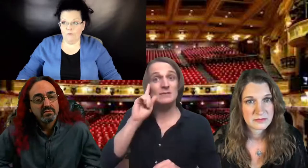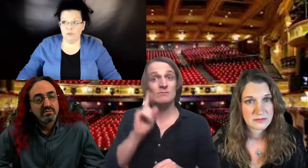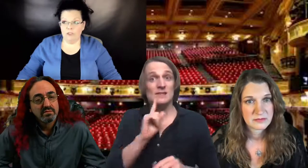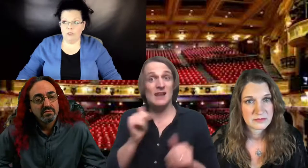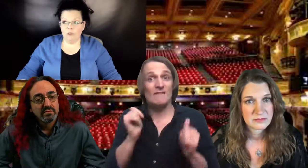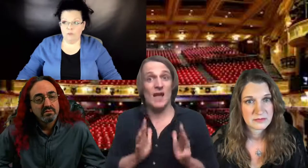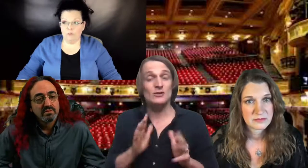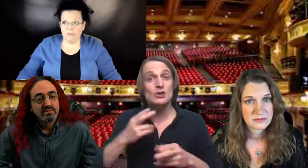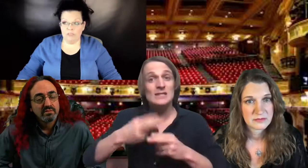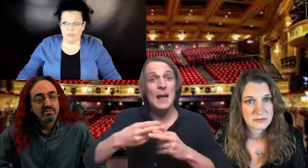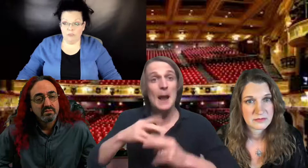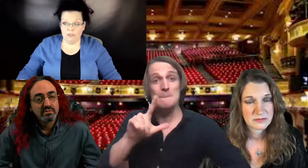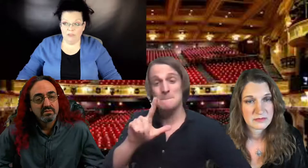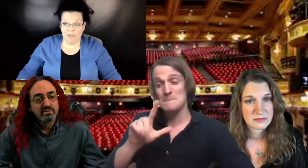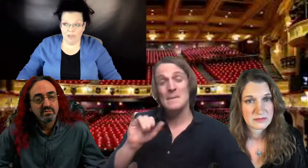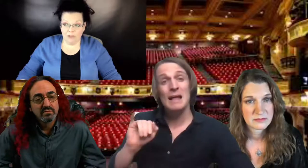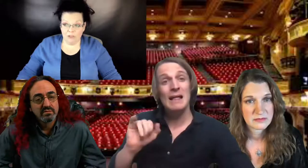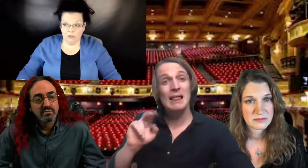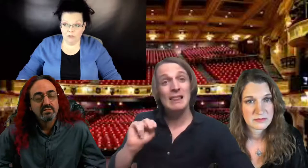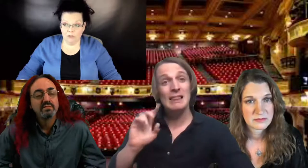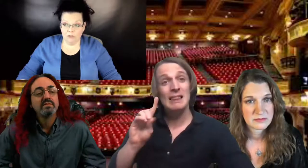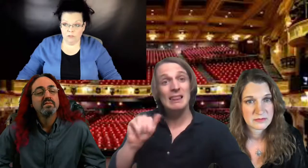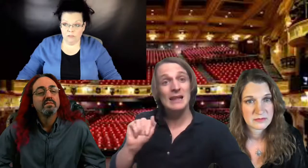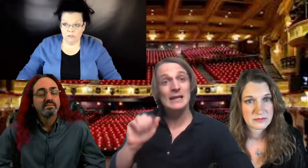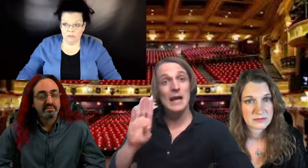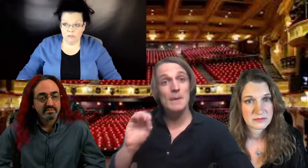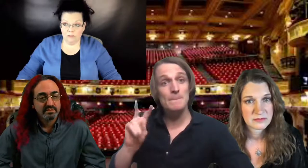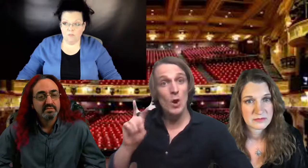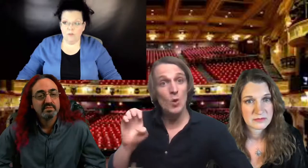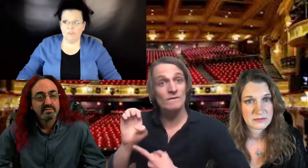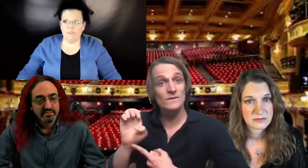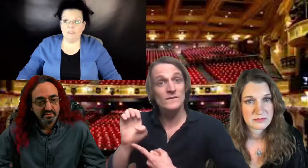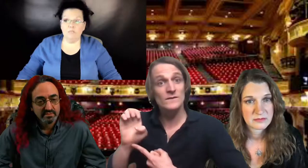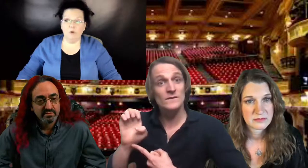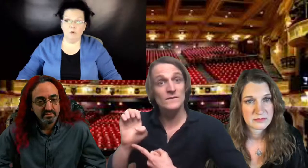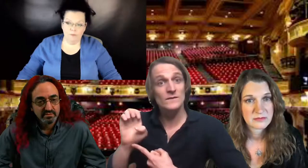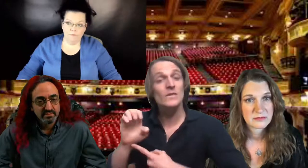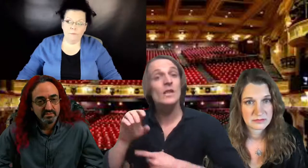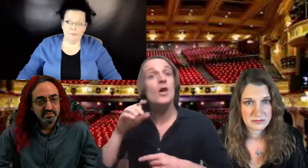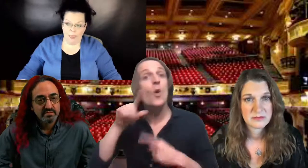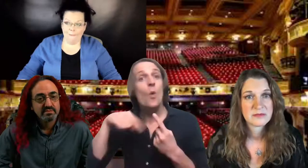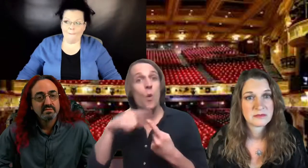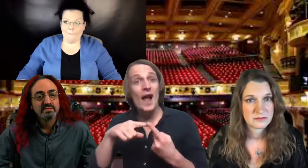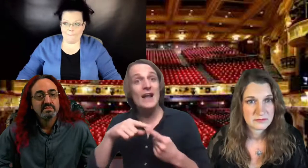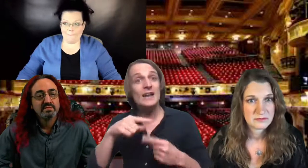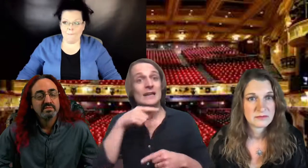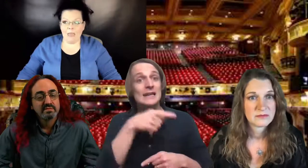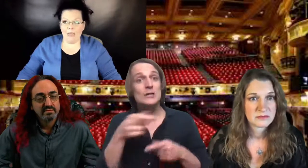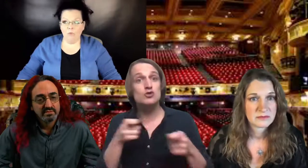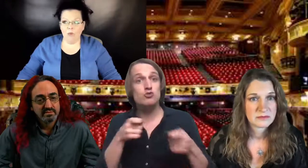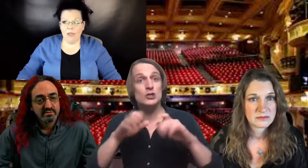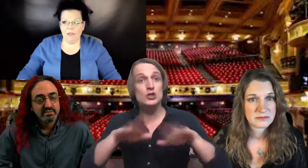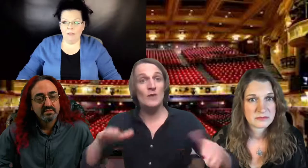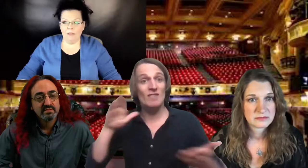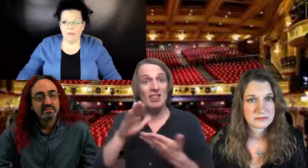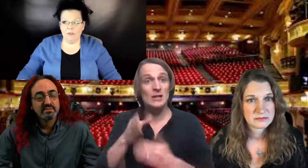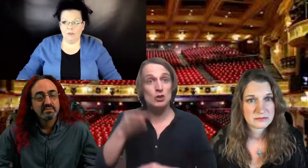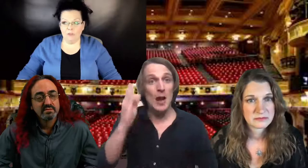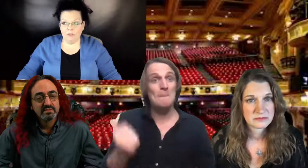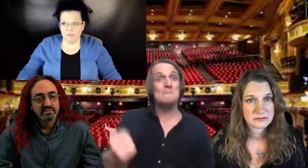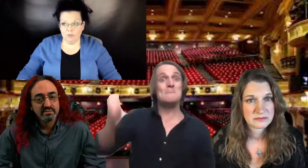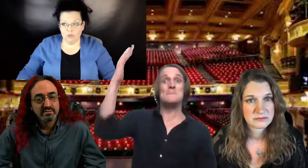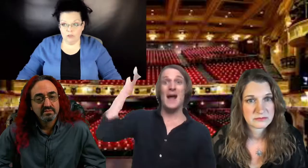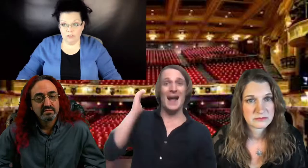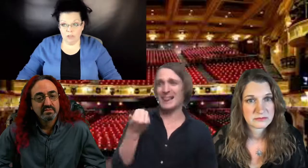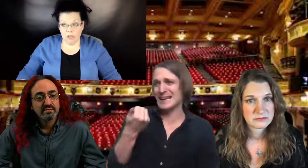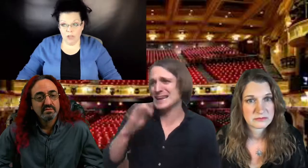He fortunately looked previously with a deaf actor of Linda Bove. And when the